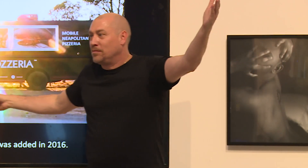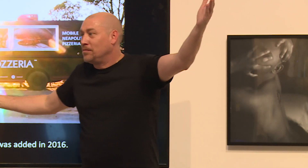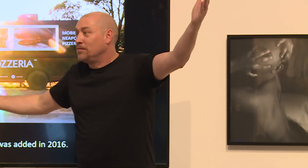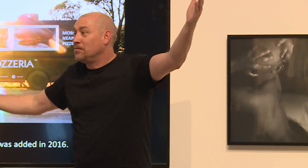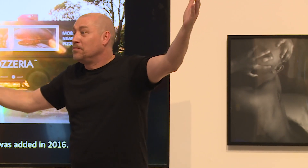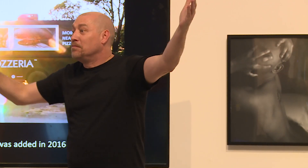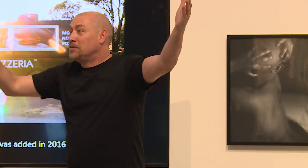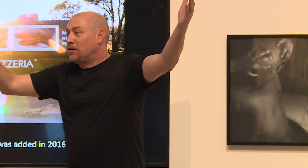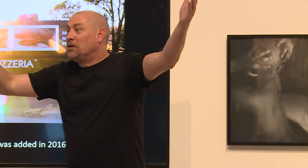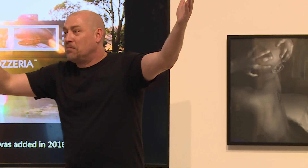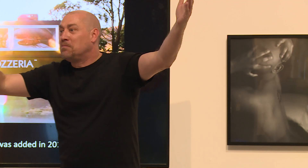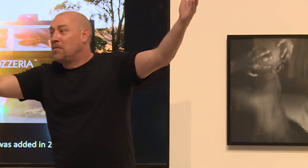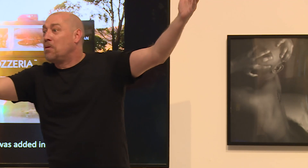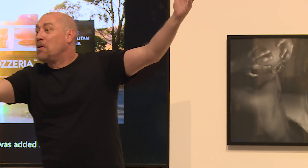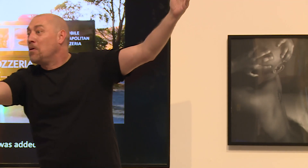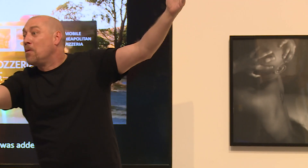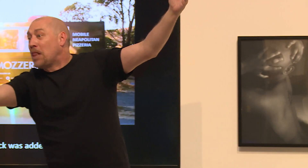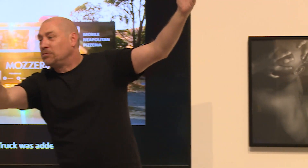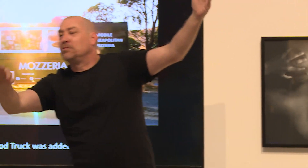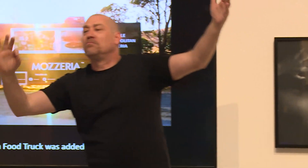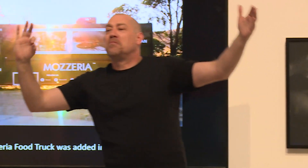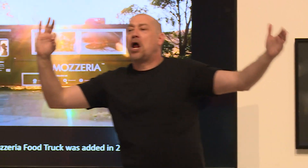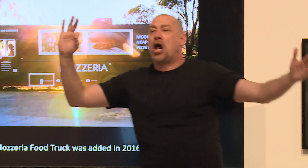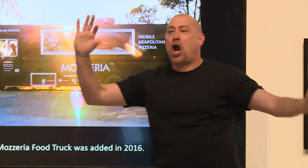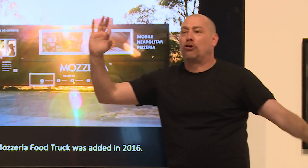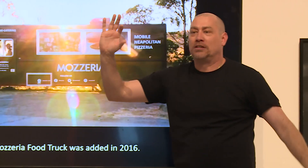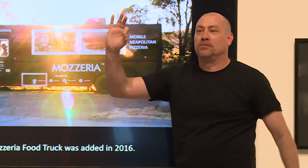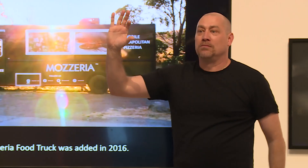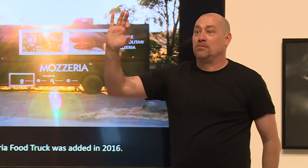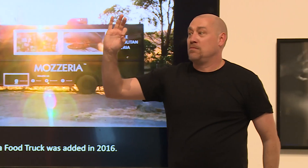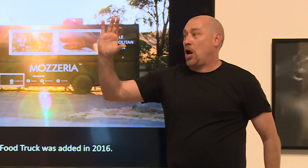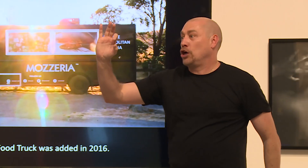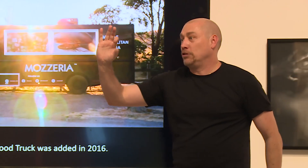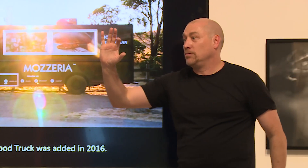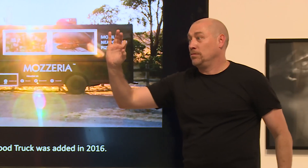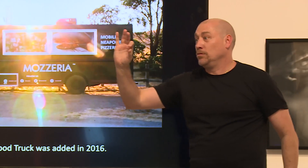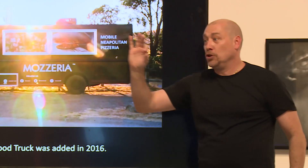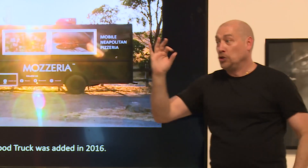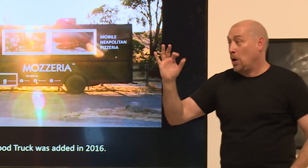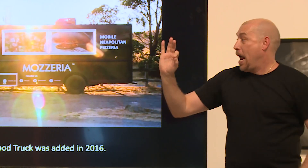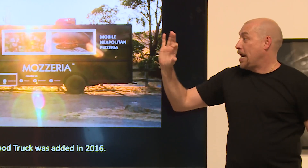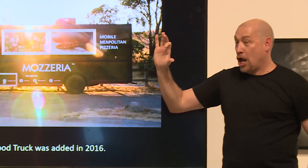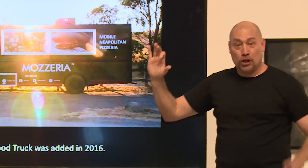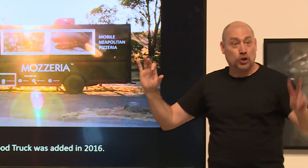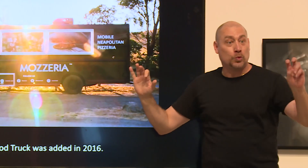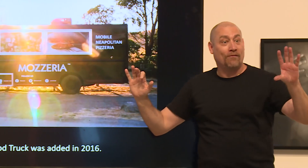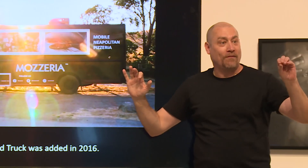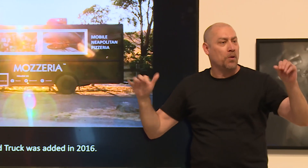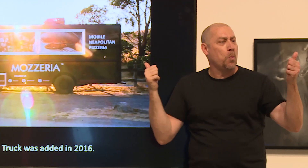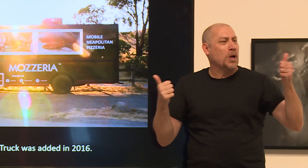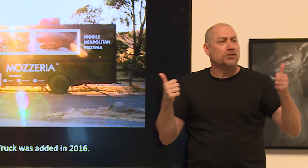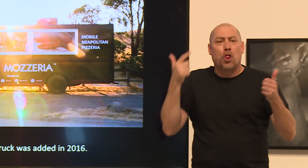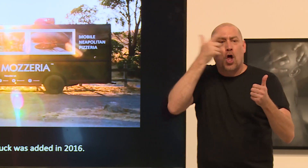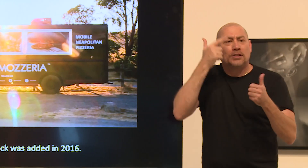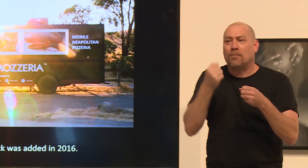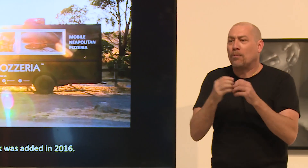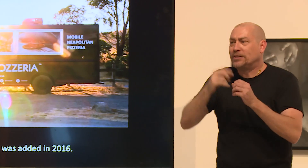dough. And so we were thinking the new one can do 900. So come on, that's a lot more.